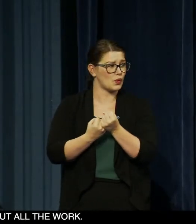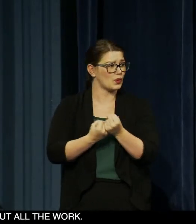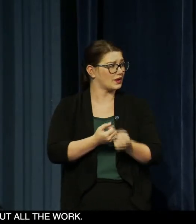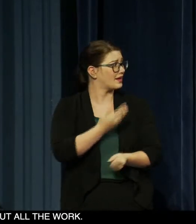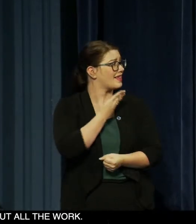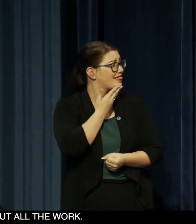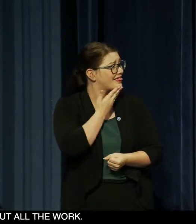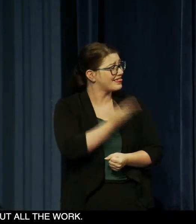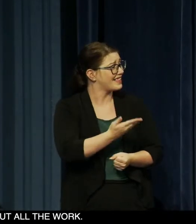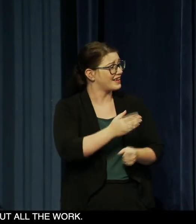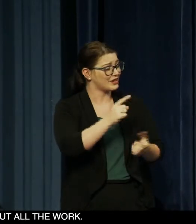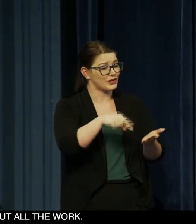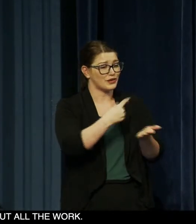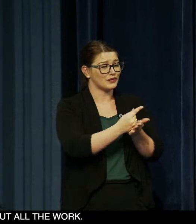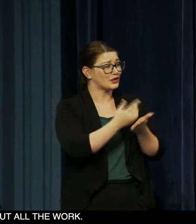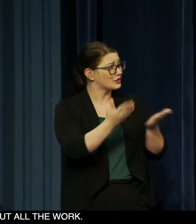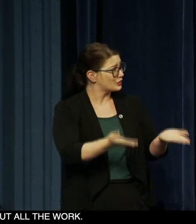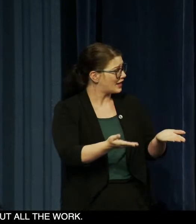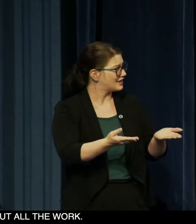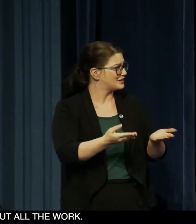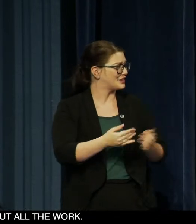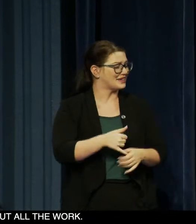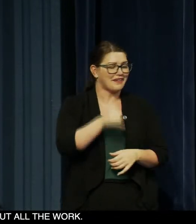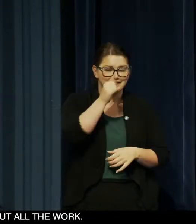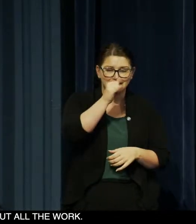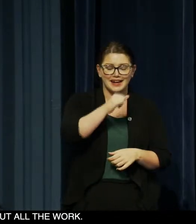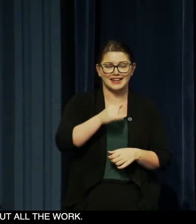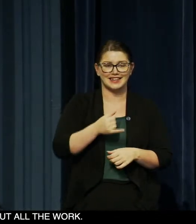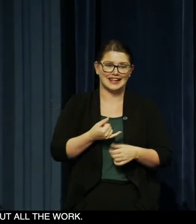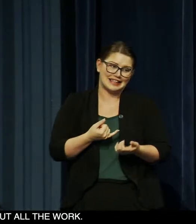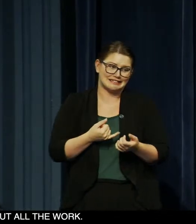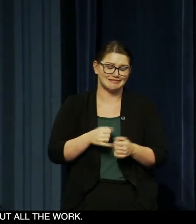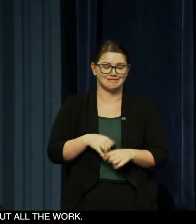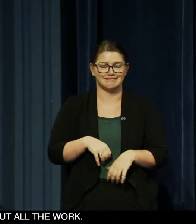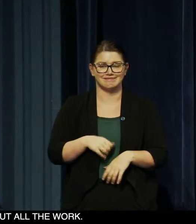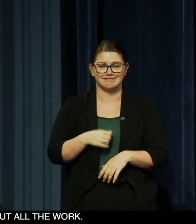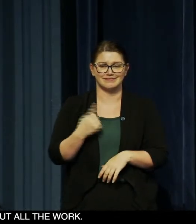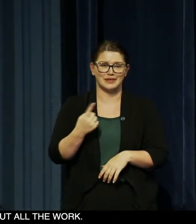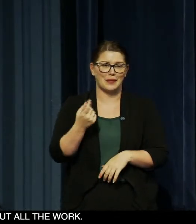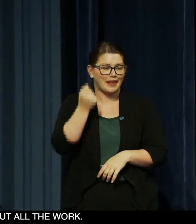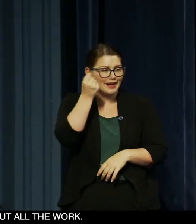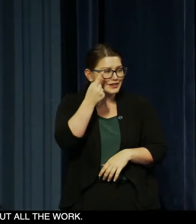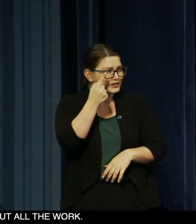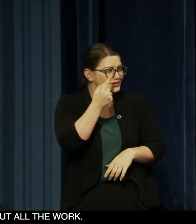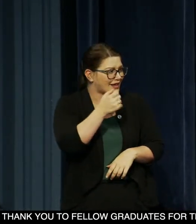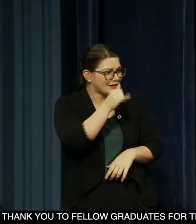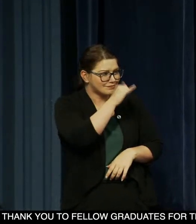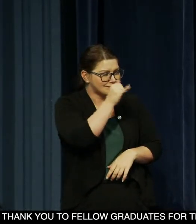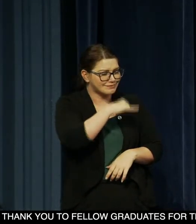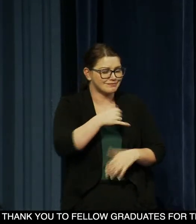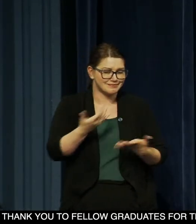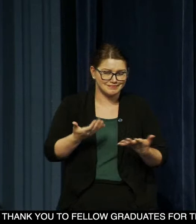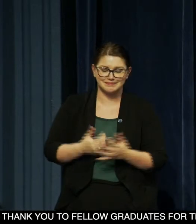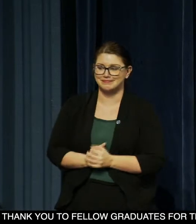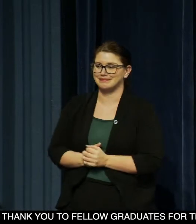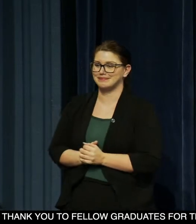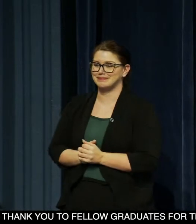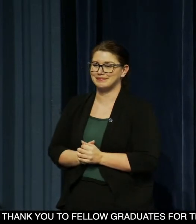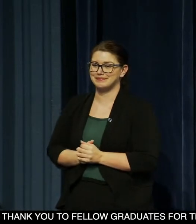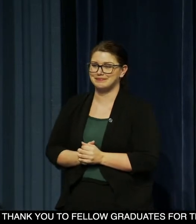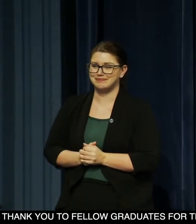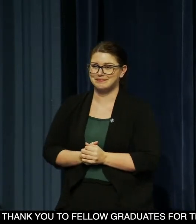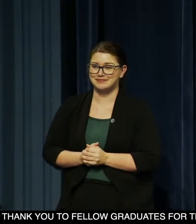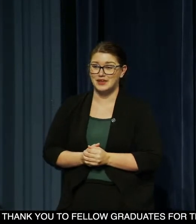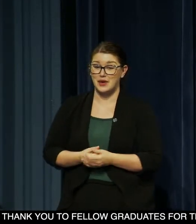the humor and inside jokes. We did the hard work, And we are here now to shed